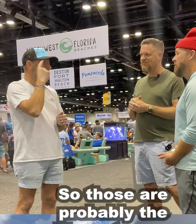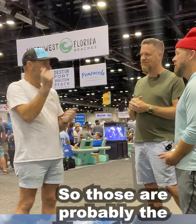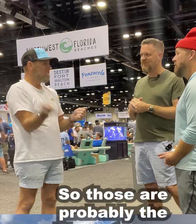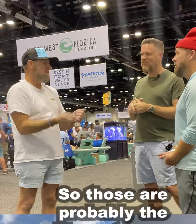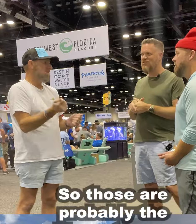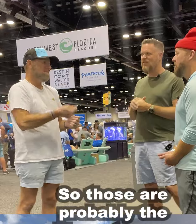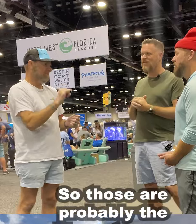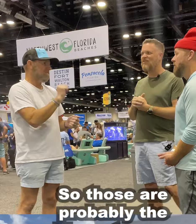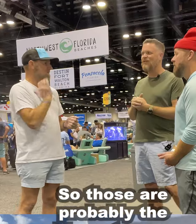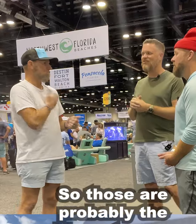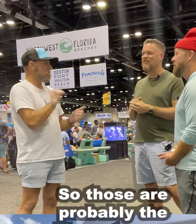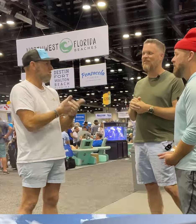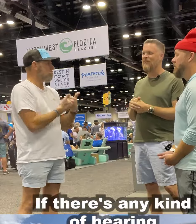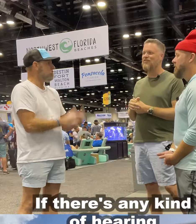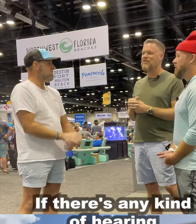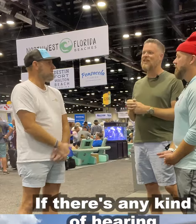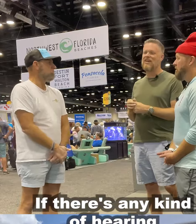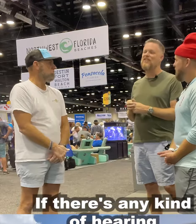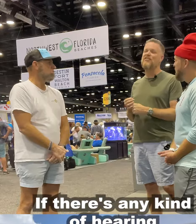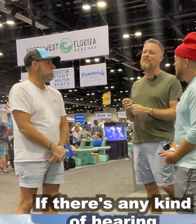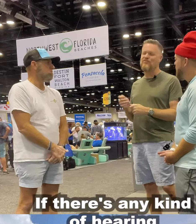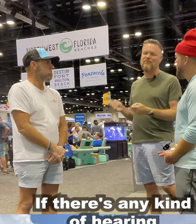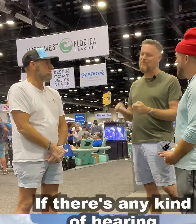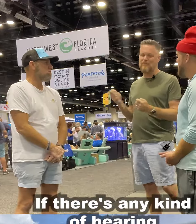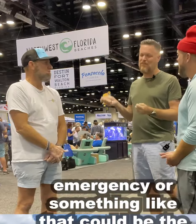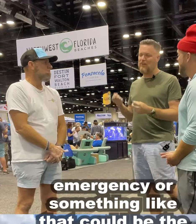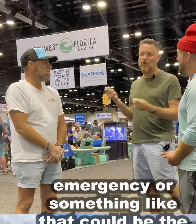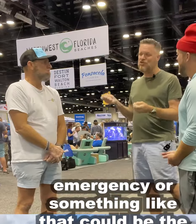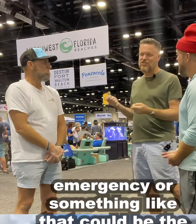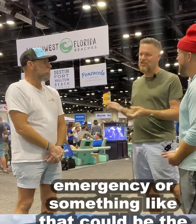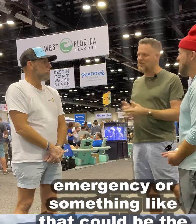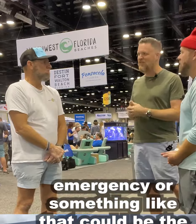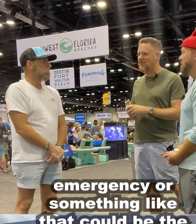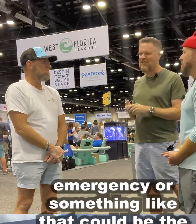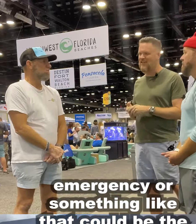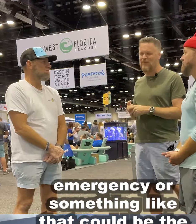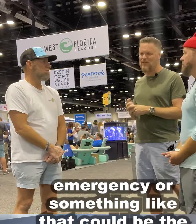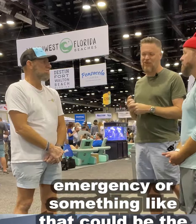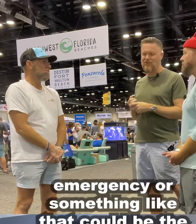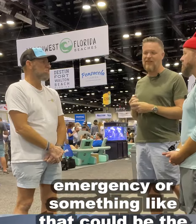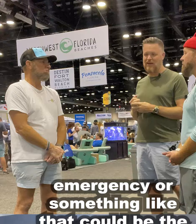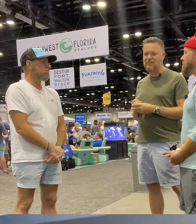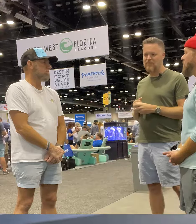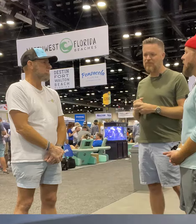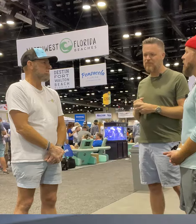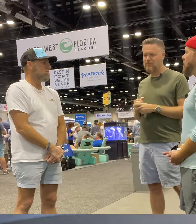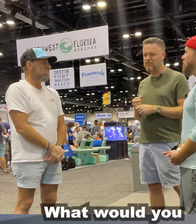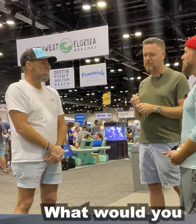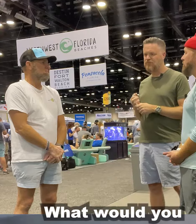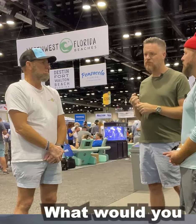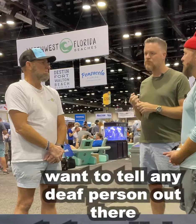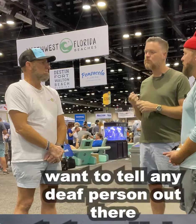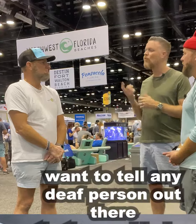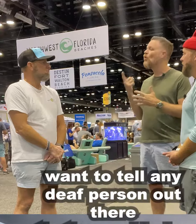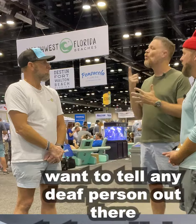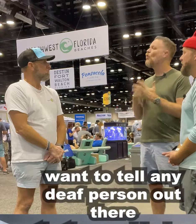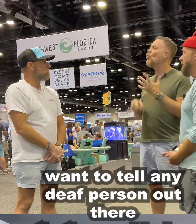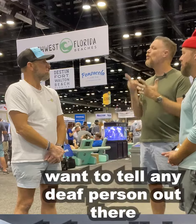So those are probably the biggest ones. If there's any kind of hearing emergency or something like that, it could be the only thing. What would you want to tell any deaf